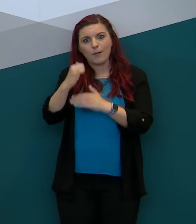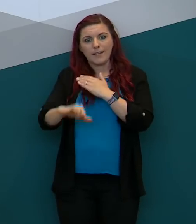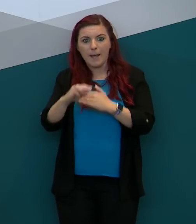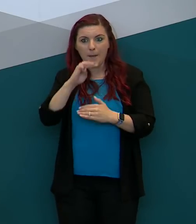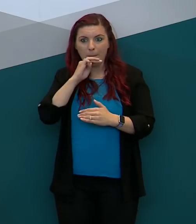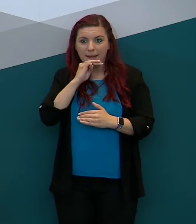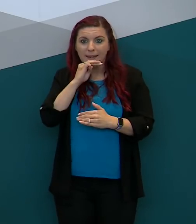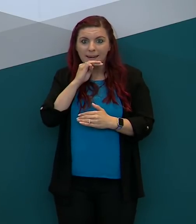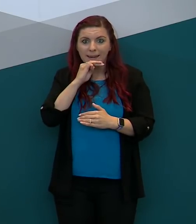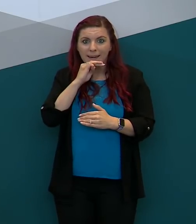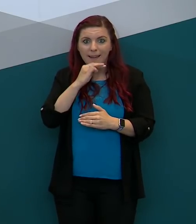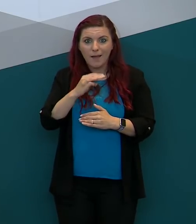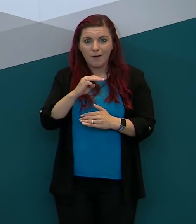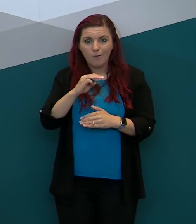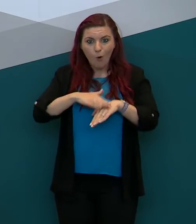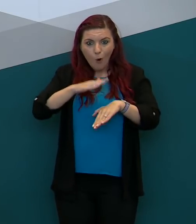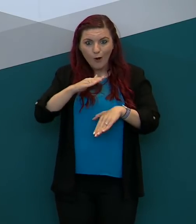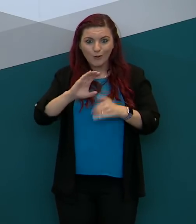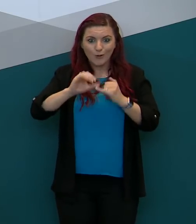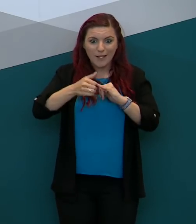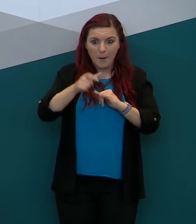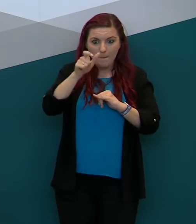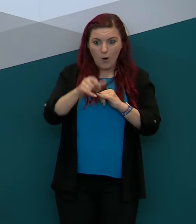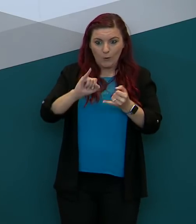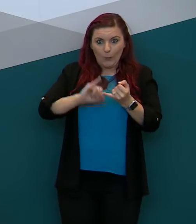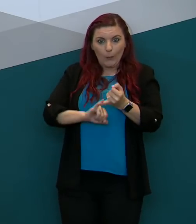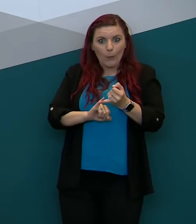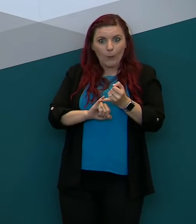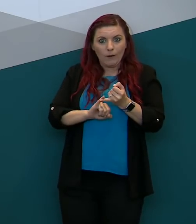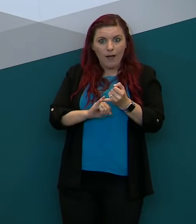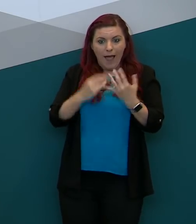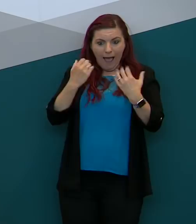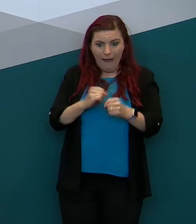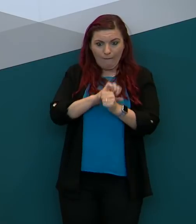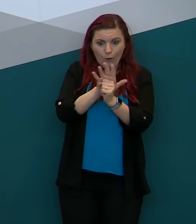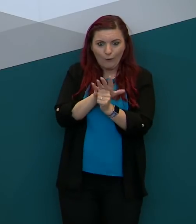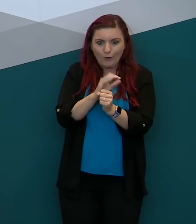who's positive transmitting the virus. But